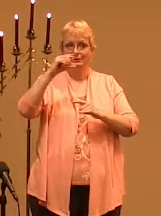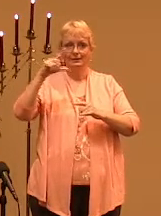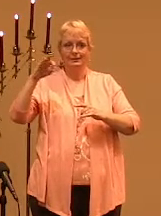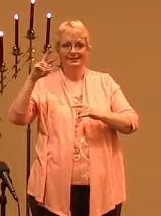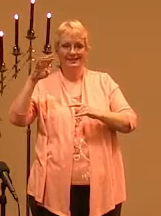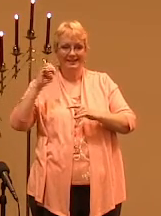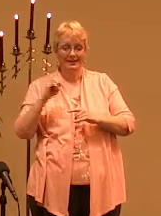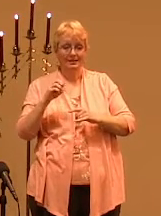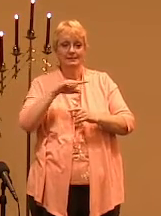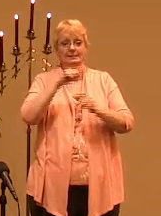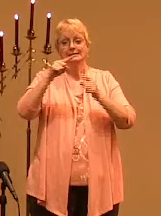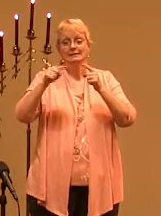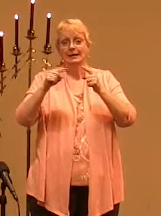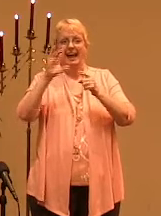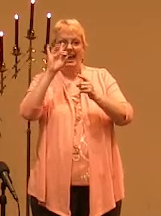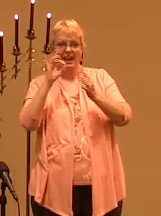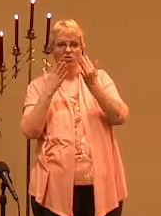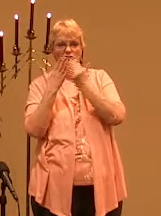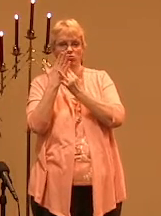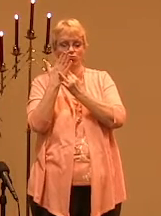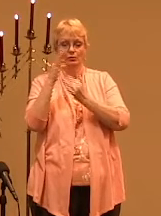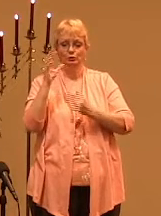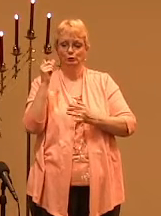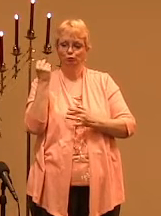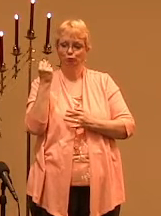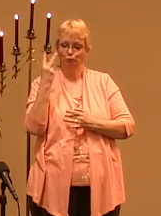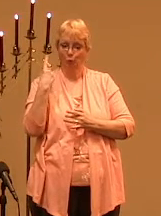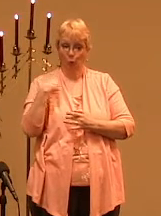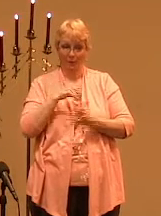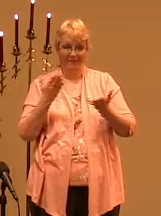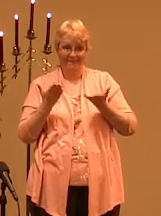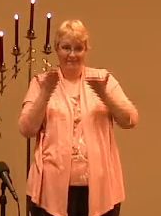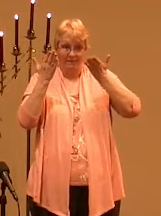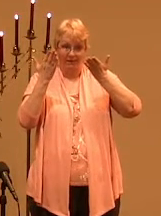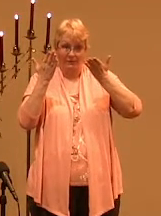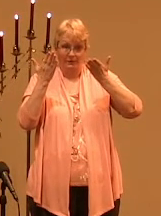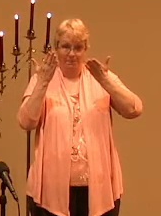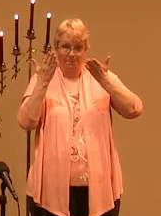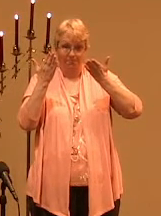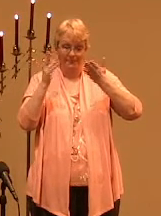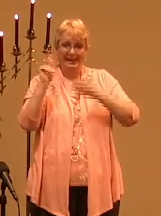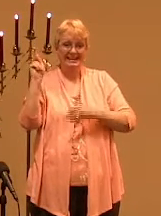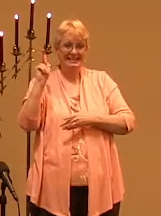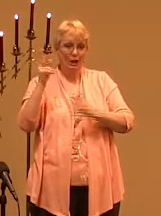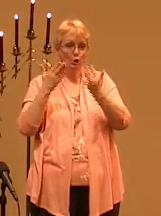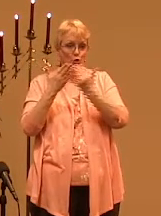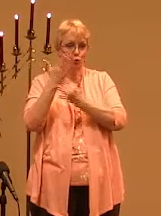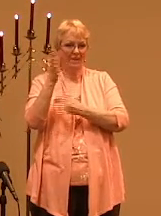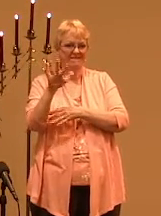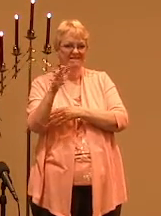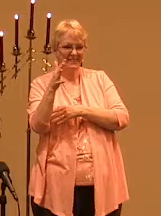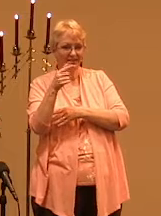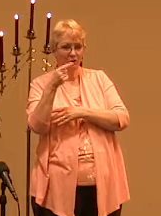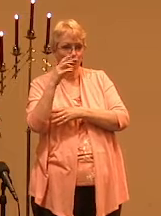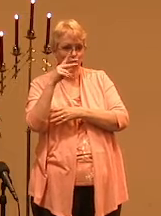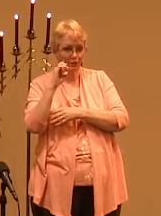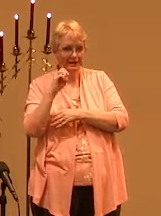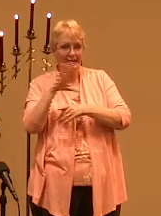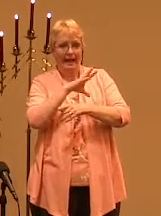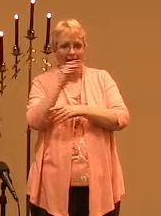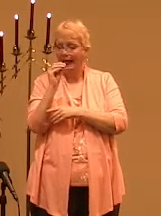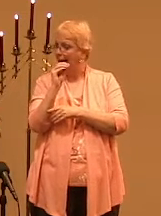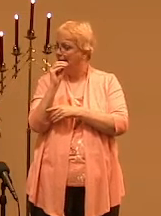says, it's August 8th through the 12th. We are offering this to kindergarten through fifth grade. They must